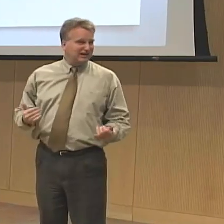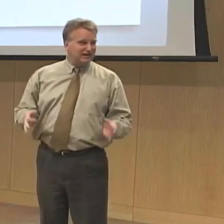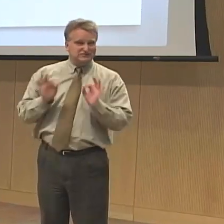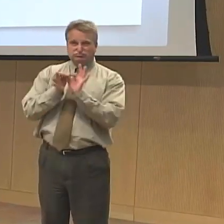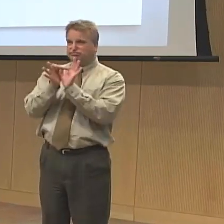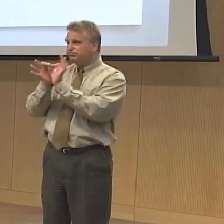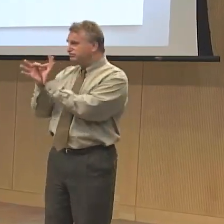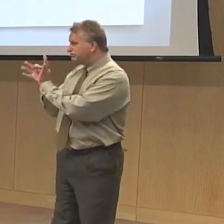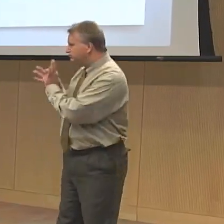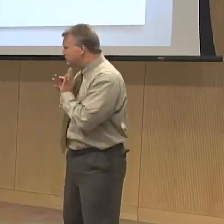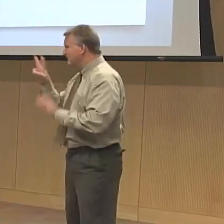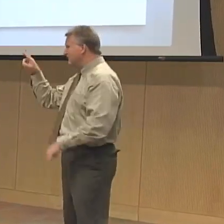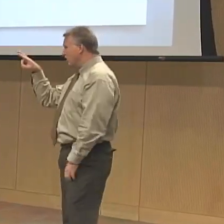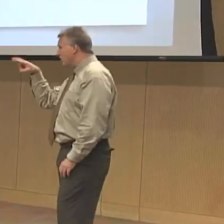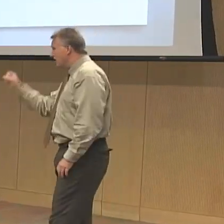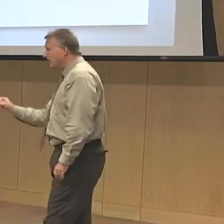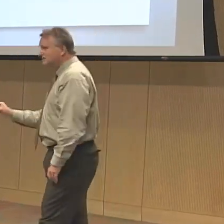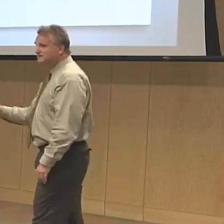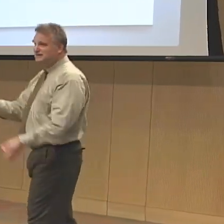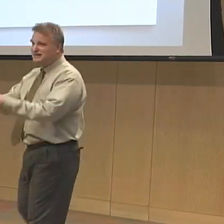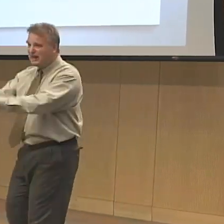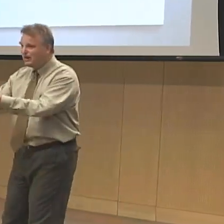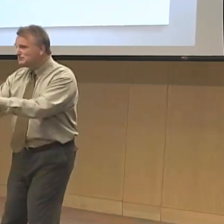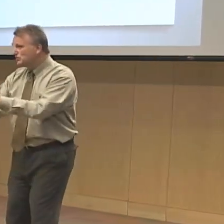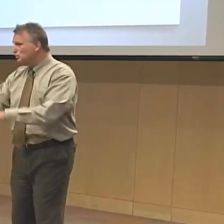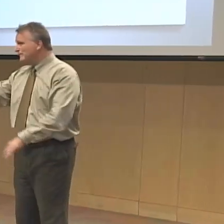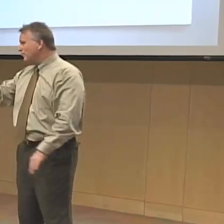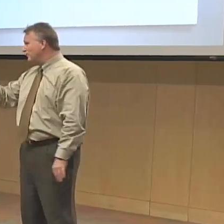so good right now. We have video relay service, captioning,